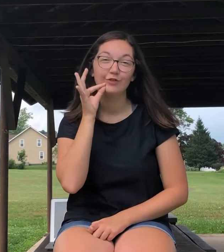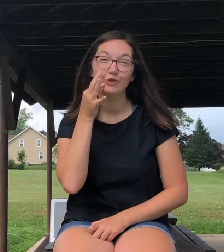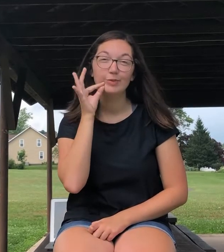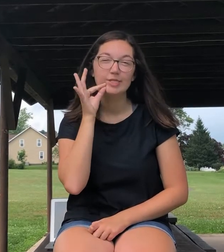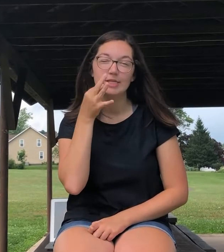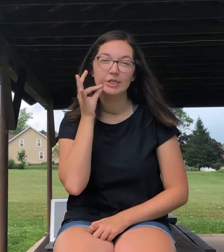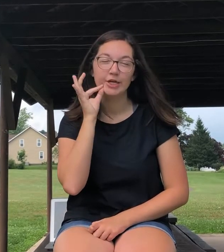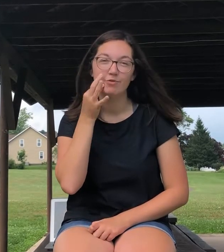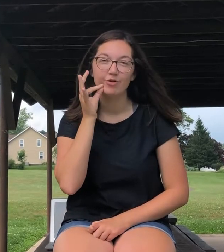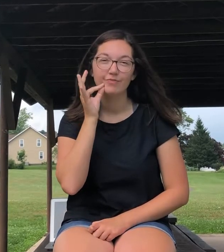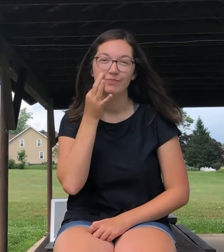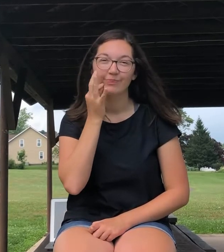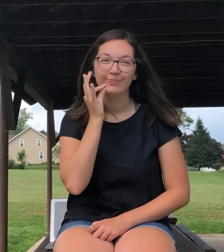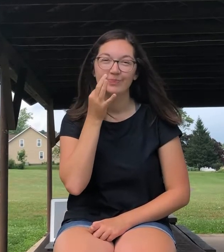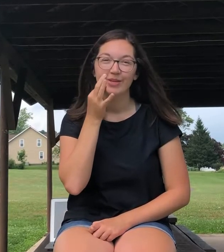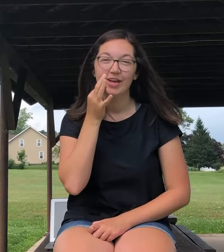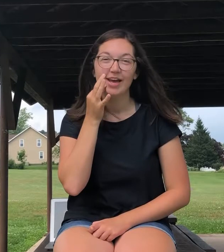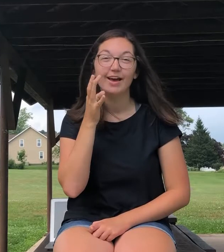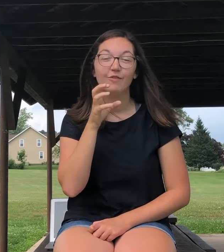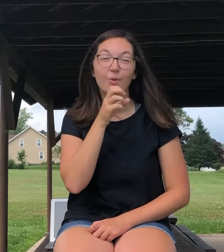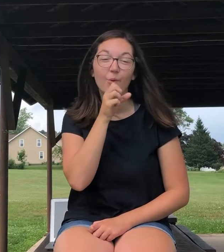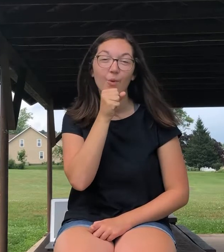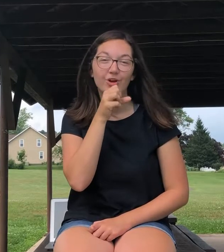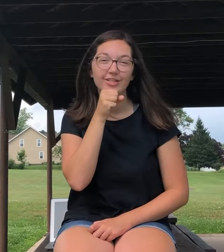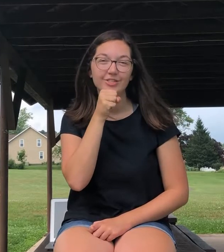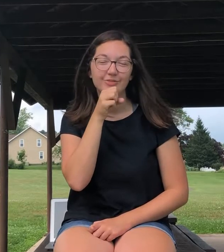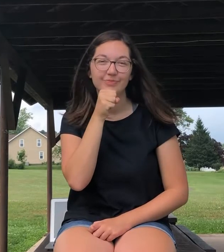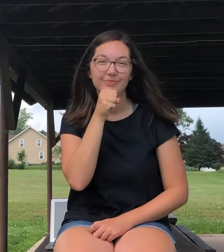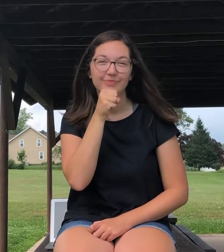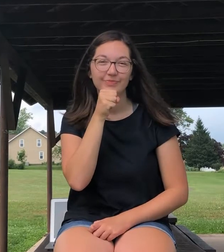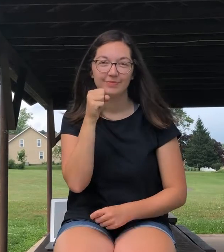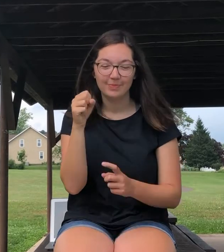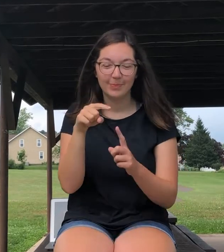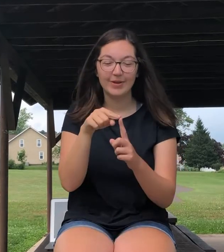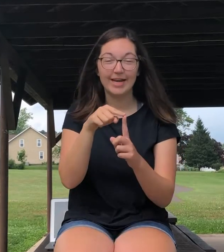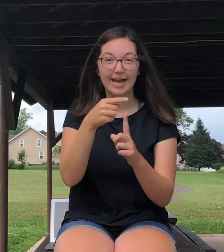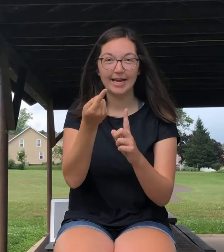fruits in general. I have orange, banana,